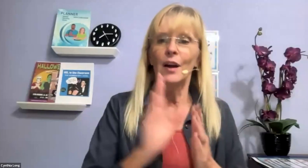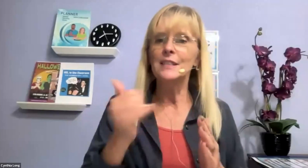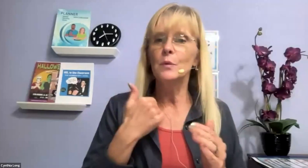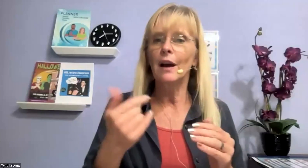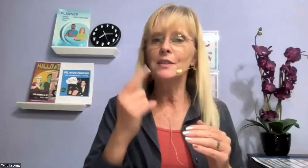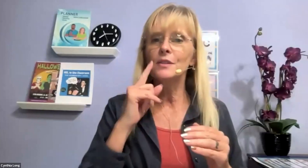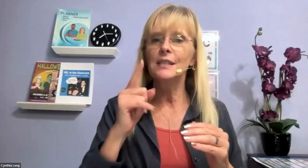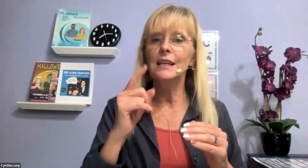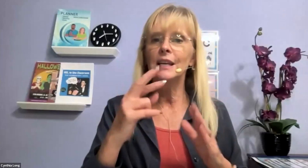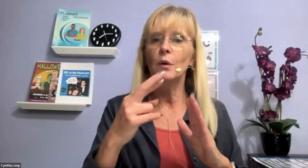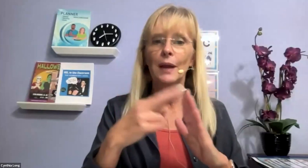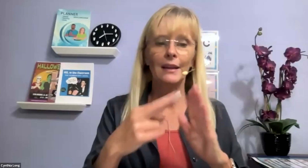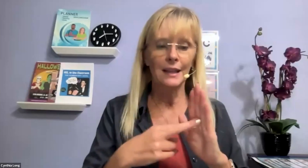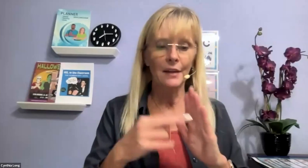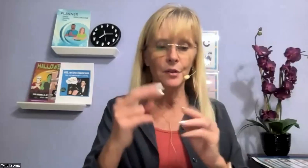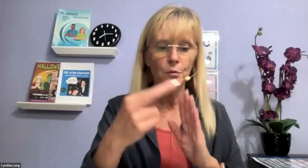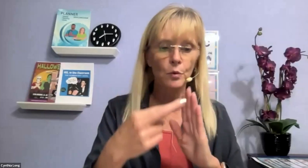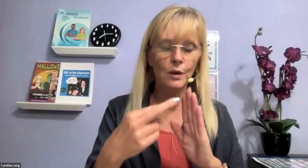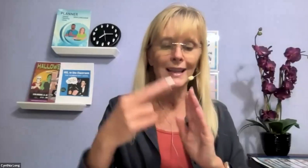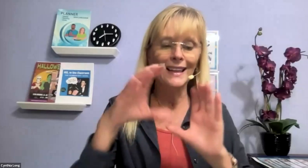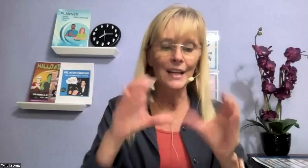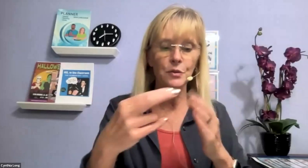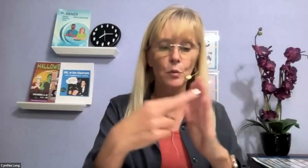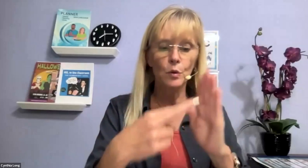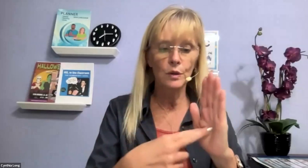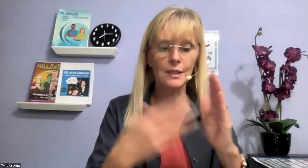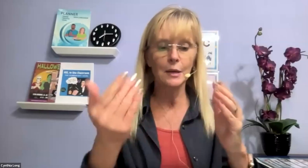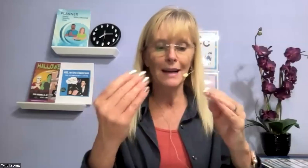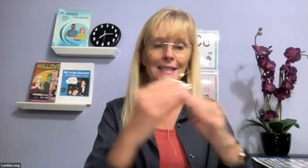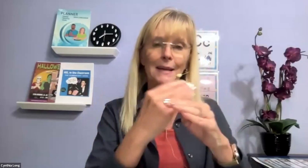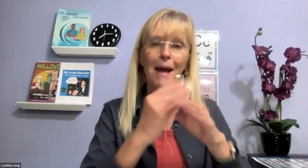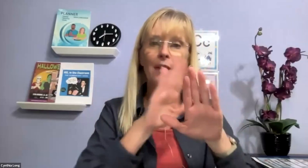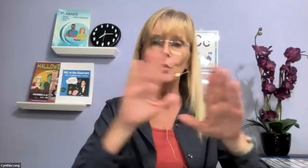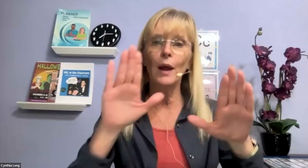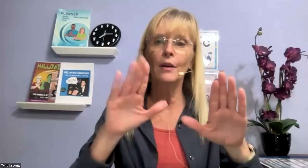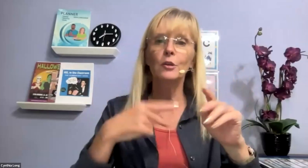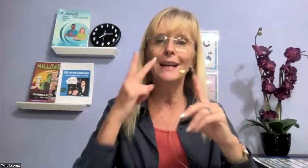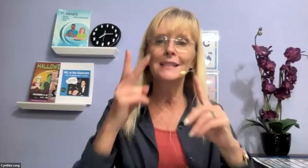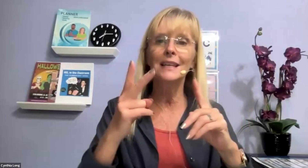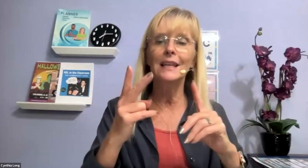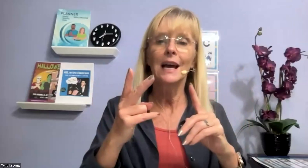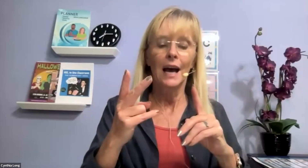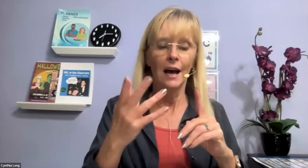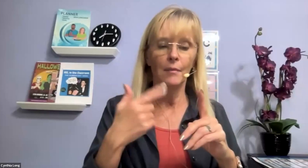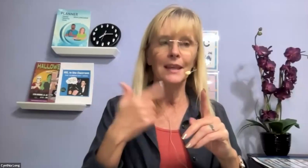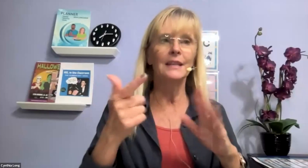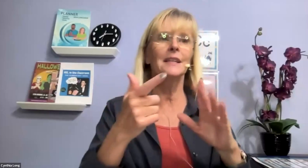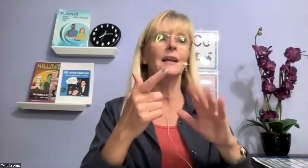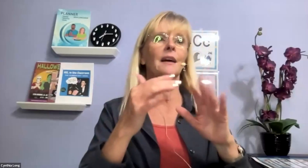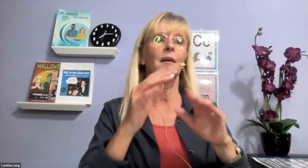so we also see, we had the classroom rules. You might see math around. You might see things like, of